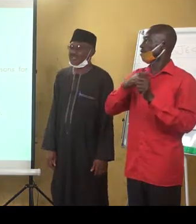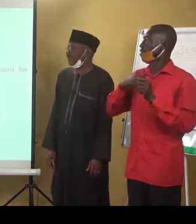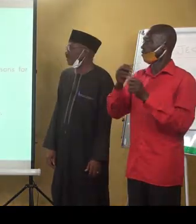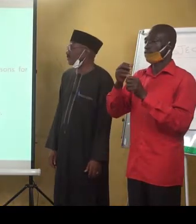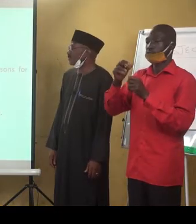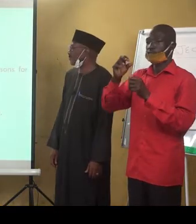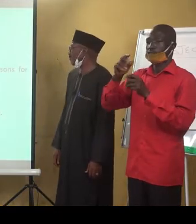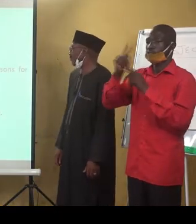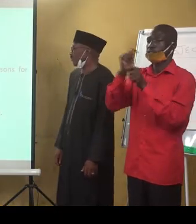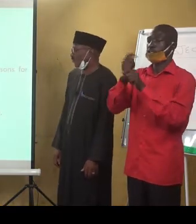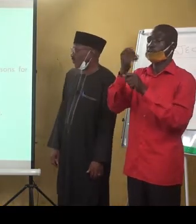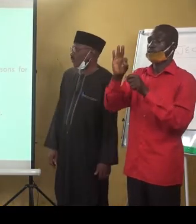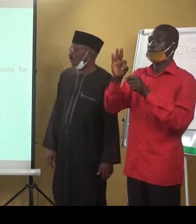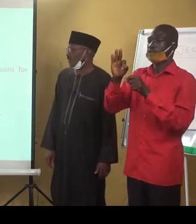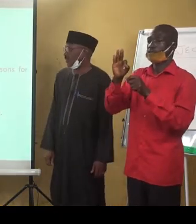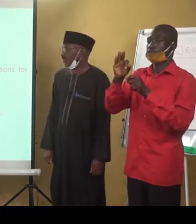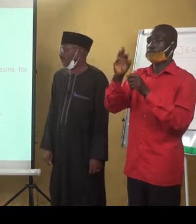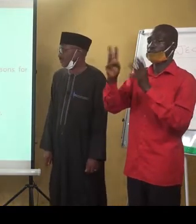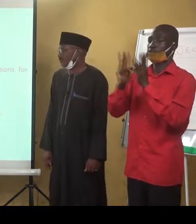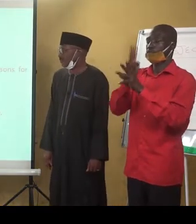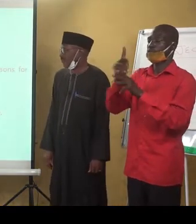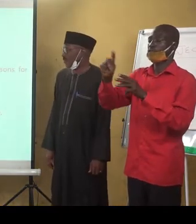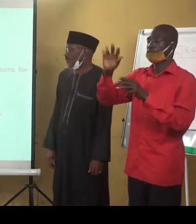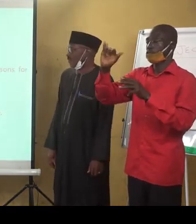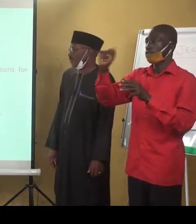or reason for world trade,